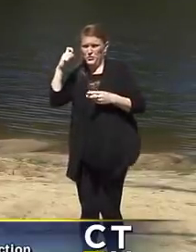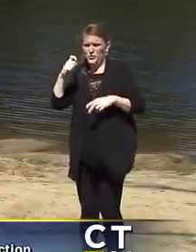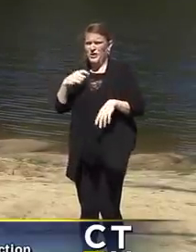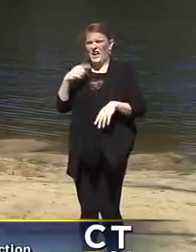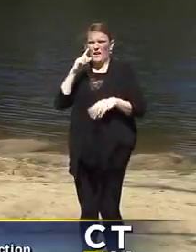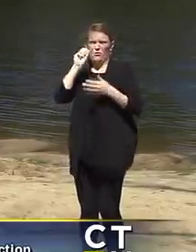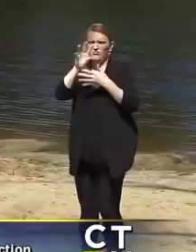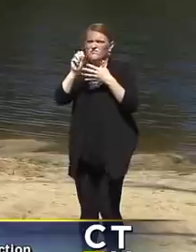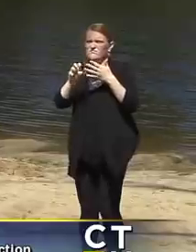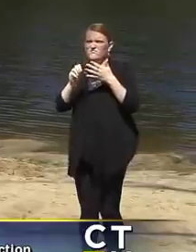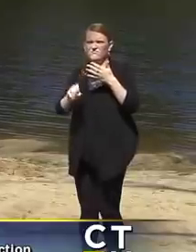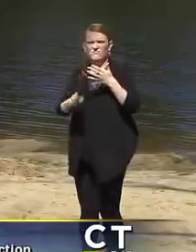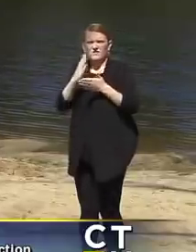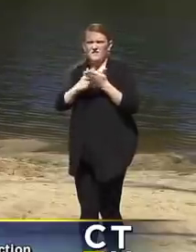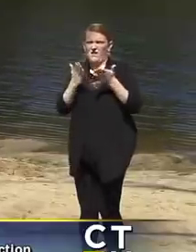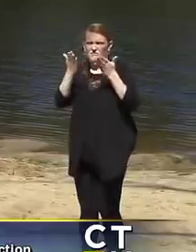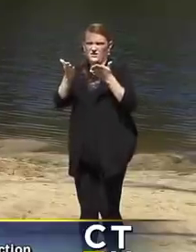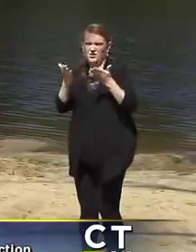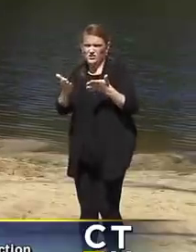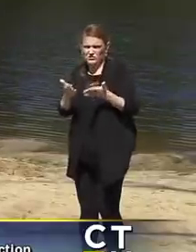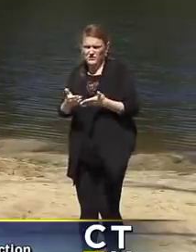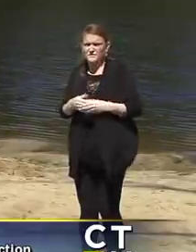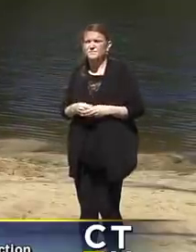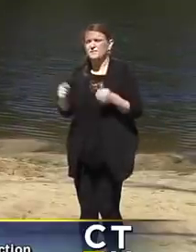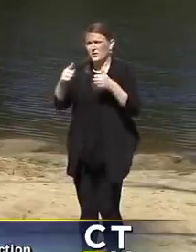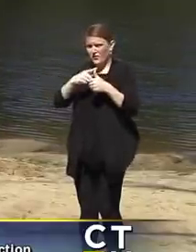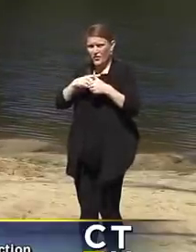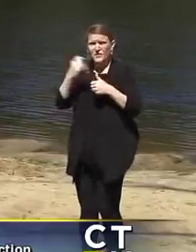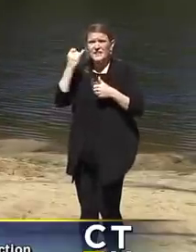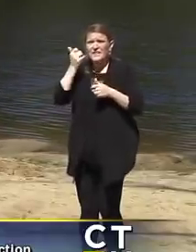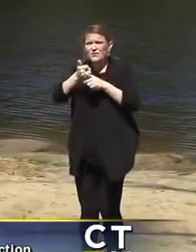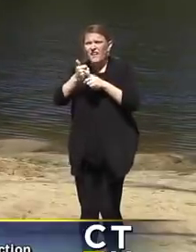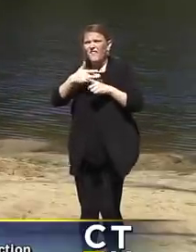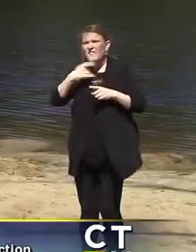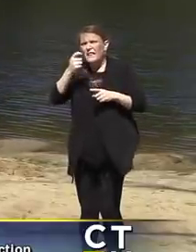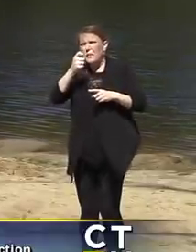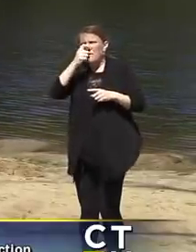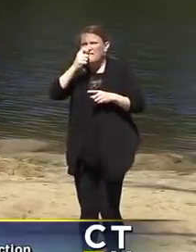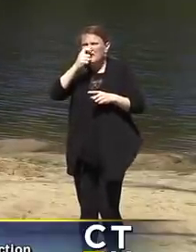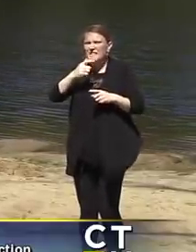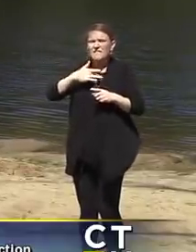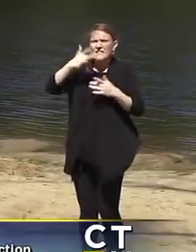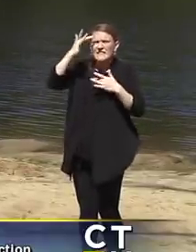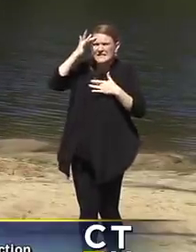will. So number one is if you're not feeling well, stay home. Don't come to a park.